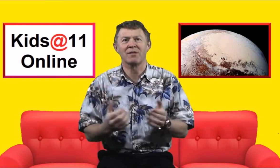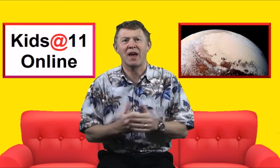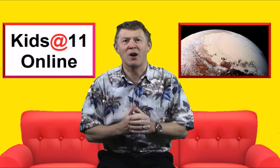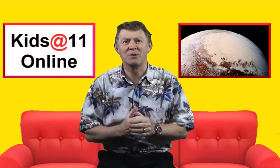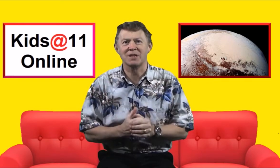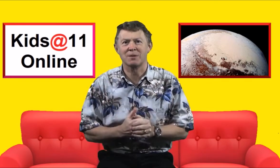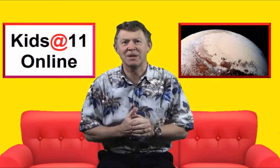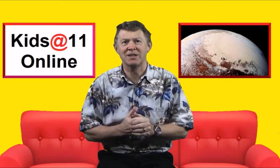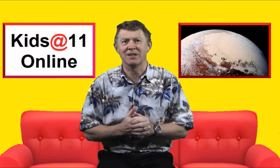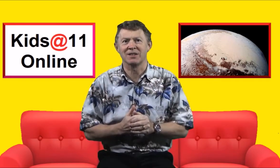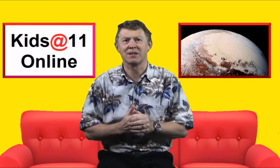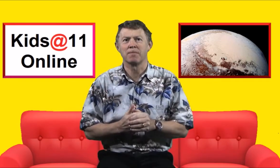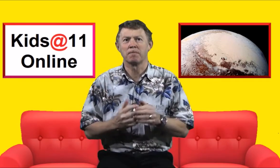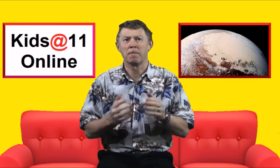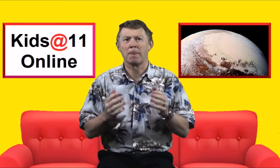of their own disobedience.